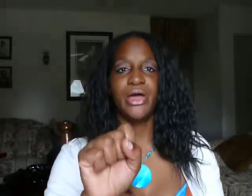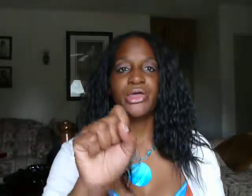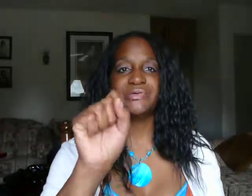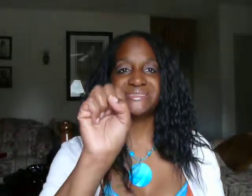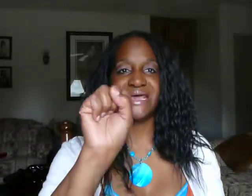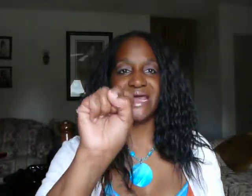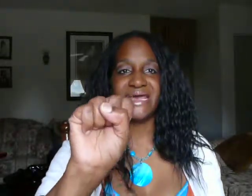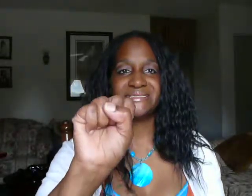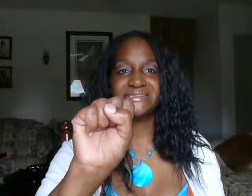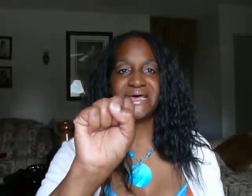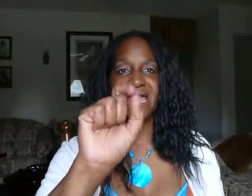You would say